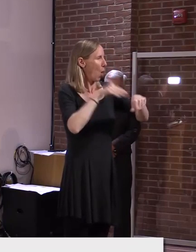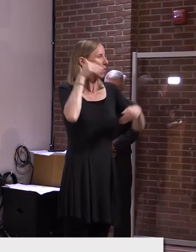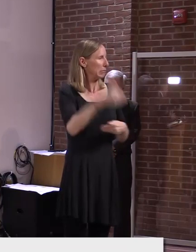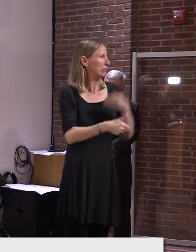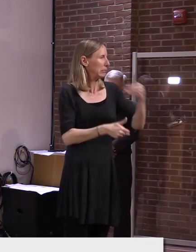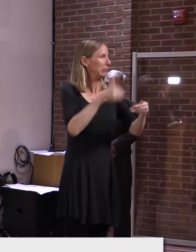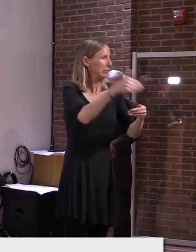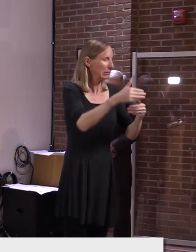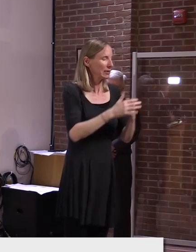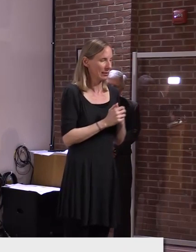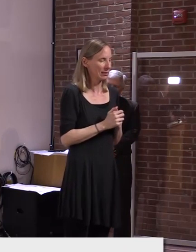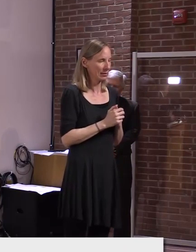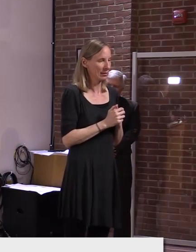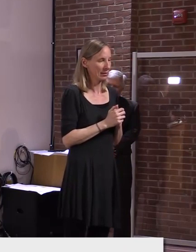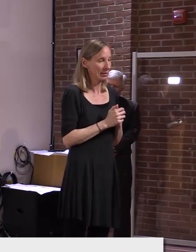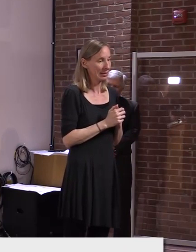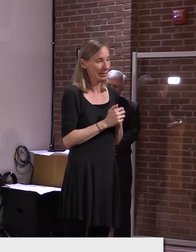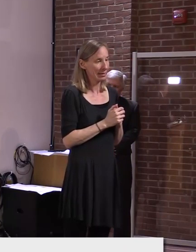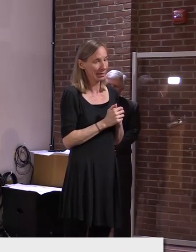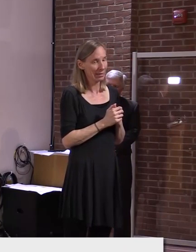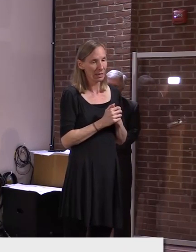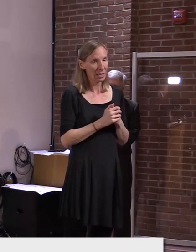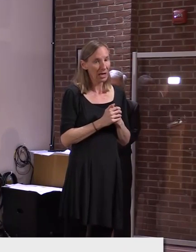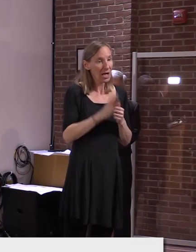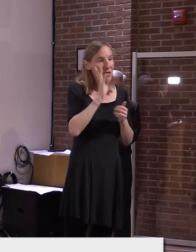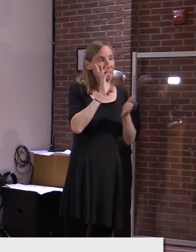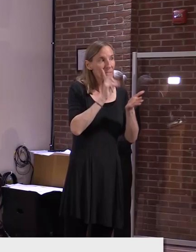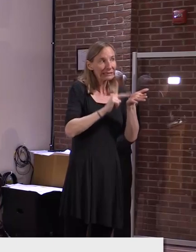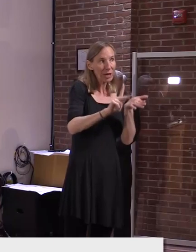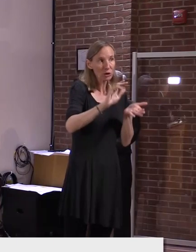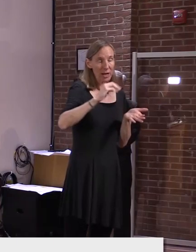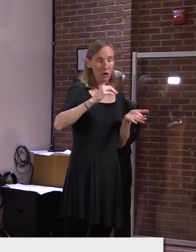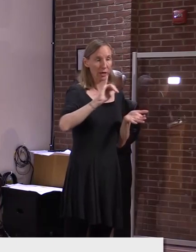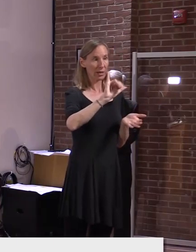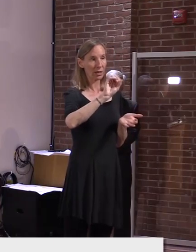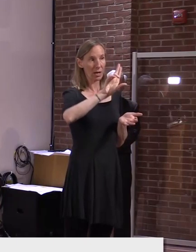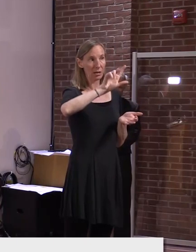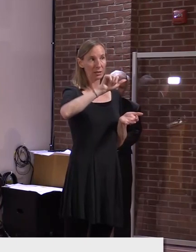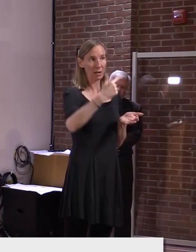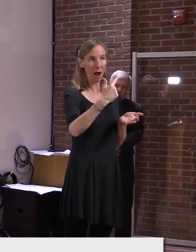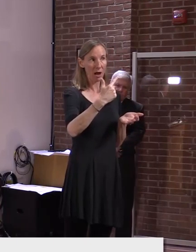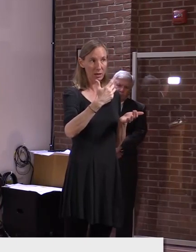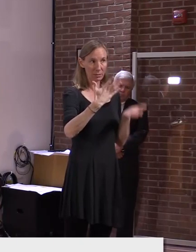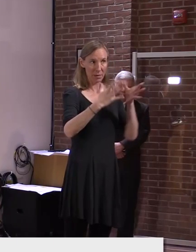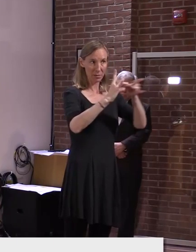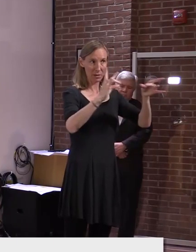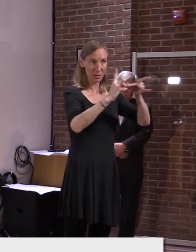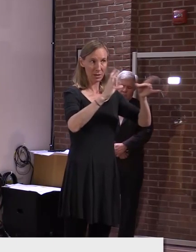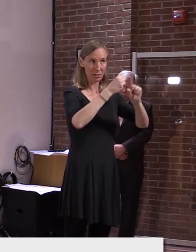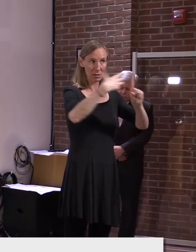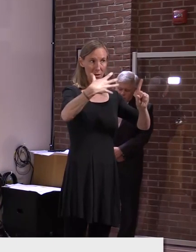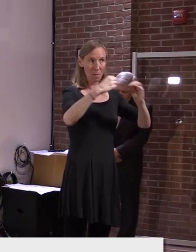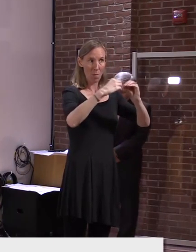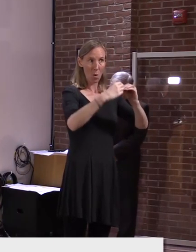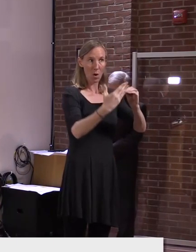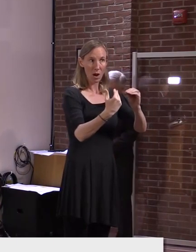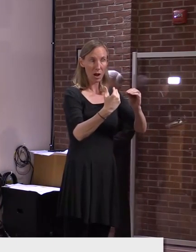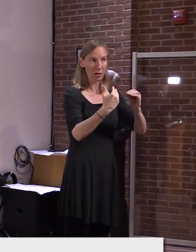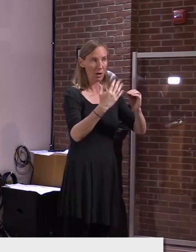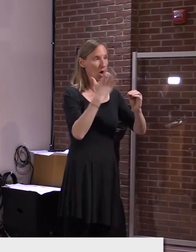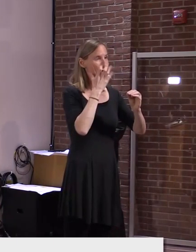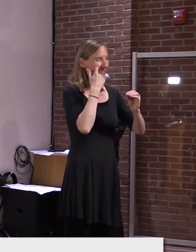But possibly, if she's on, Secretary Young could talk about the